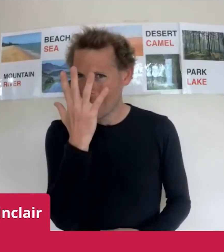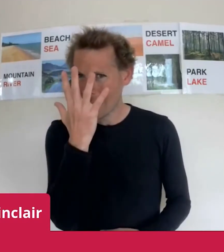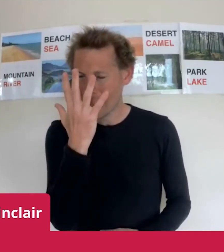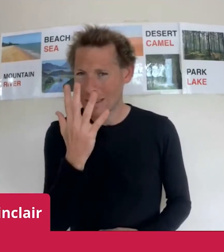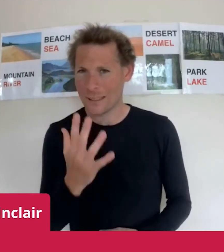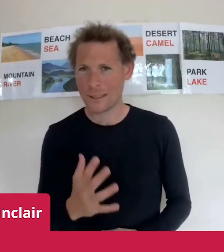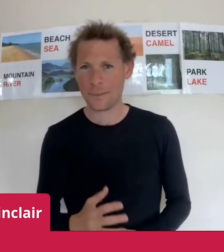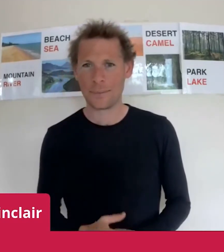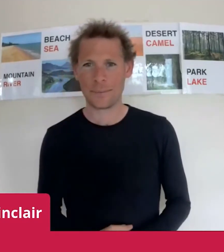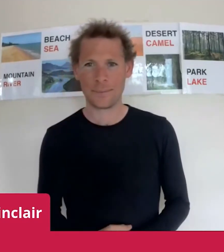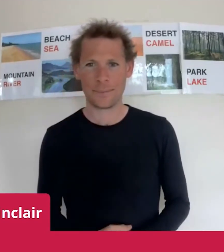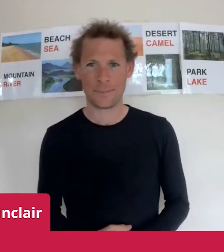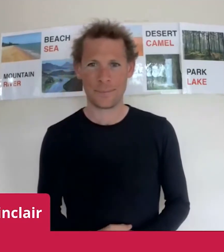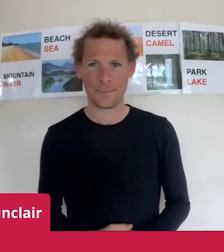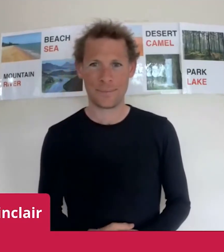we sign it like this. Embarrassed.